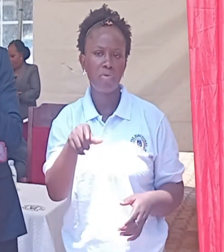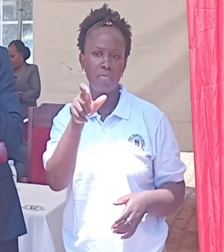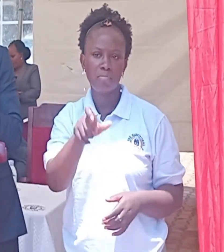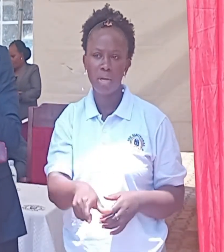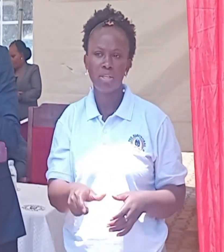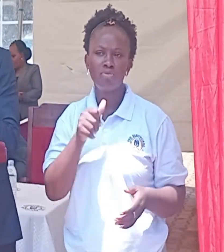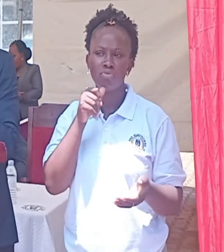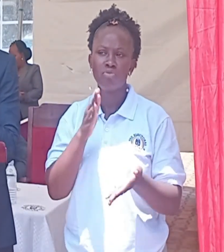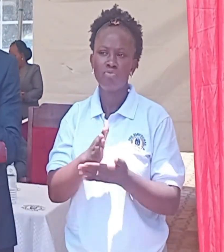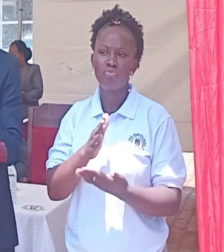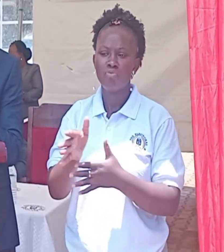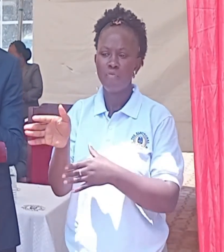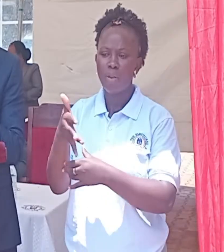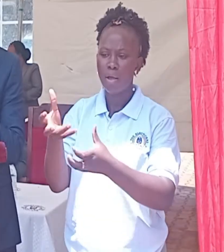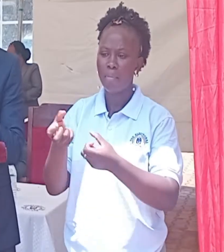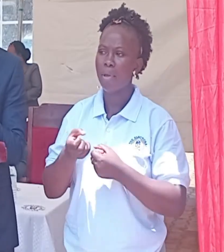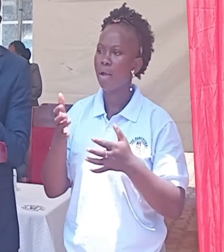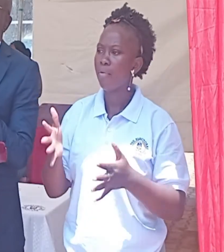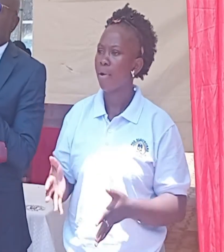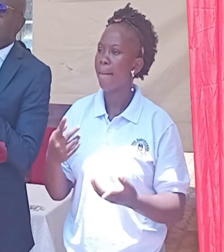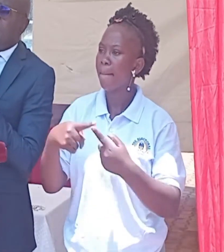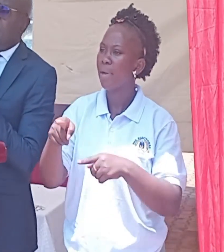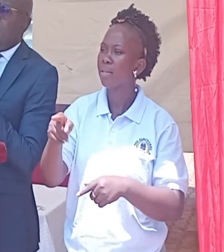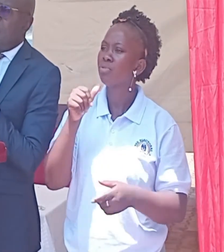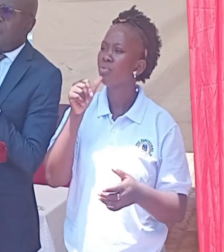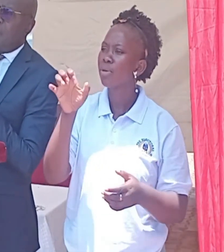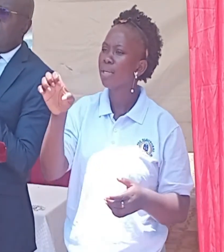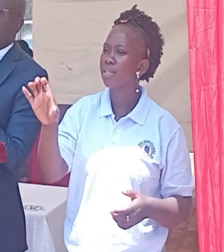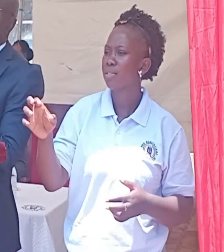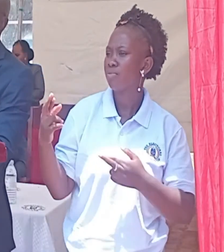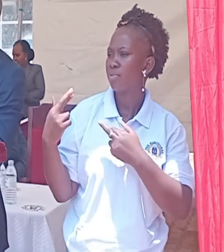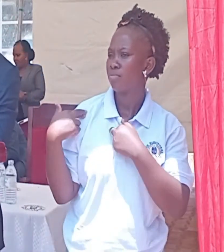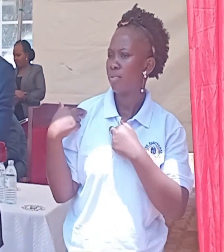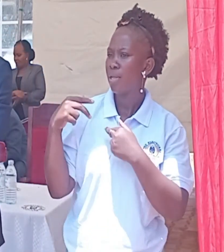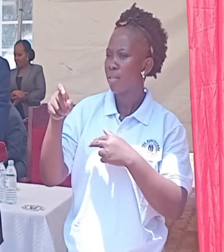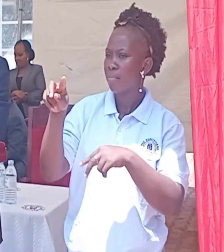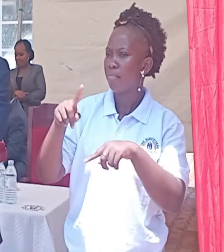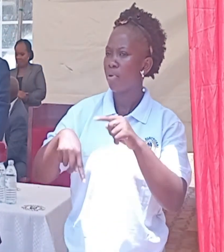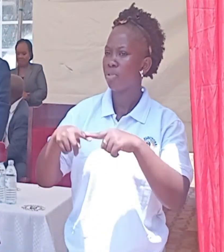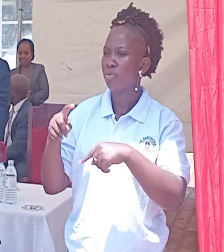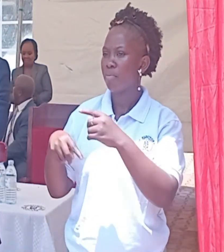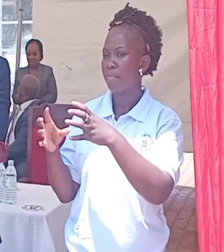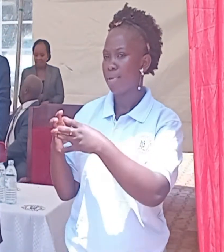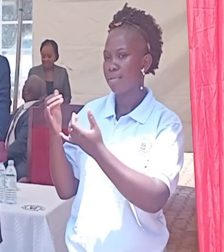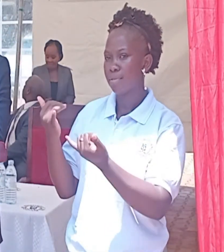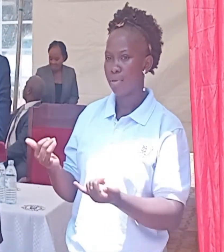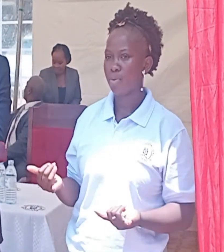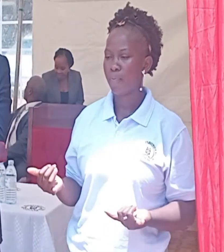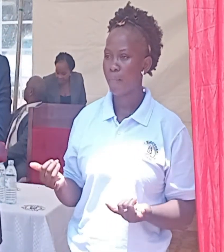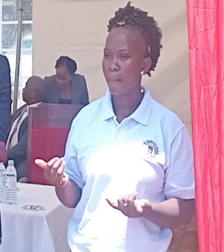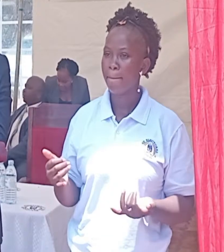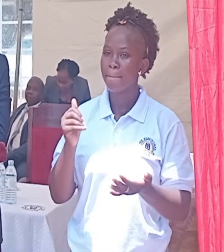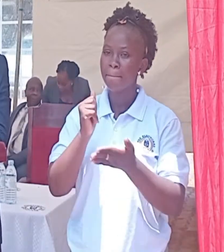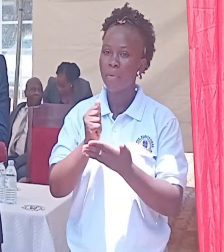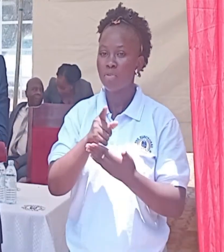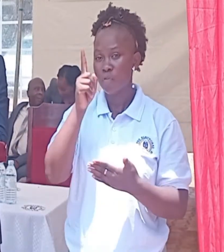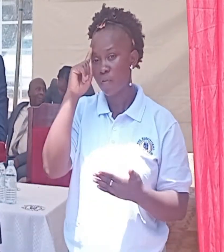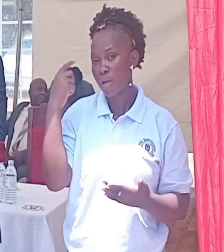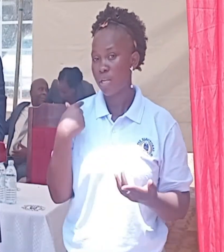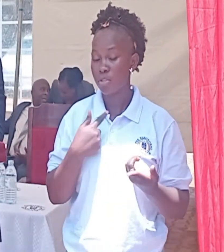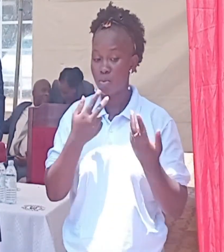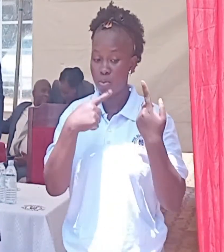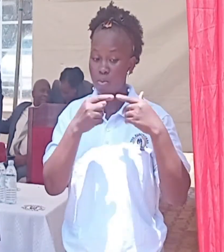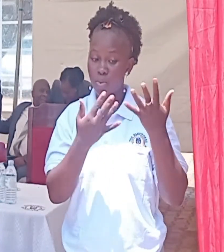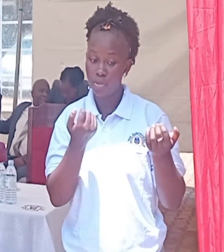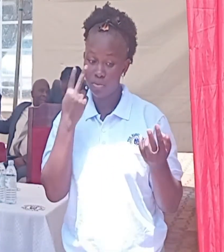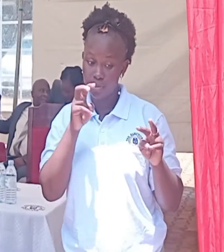is not the correct flag bearer. But that's not EC, that is political parties now. Because for us, we wait to see